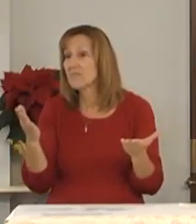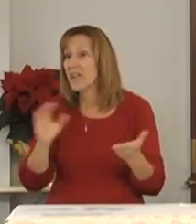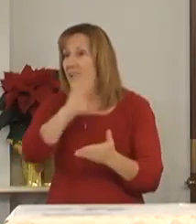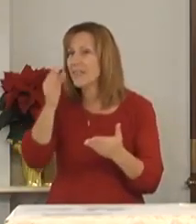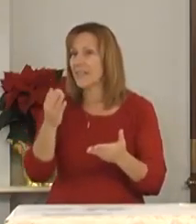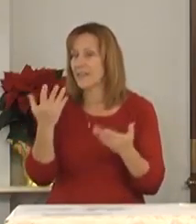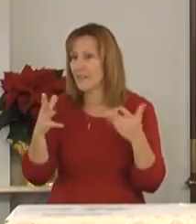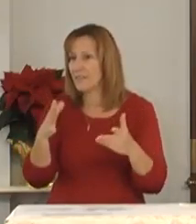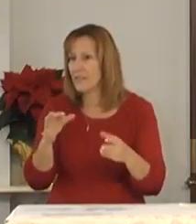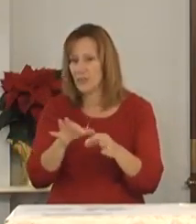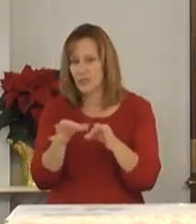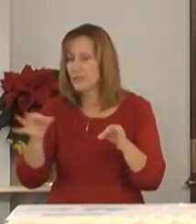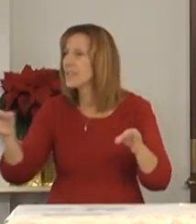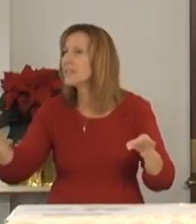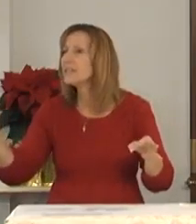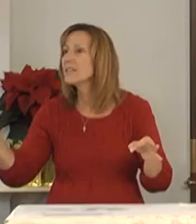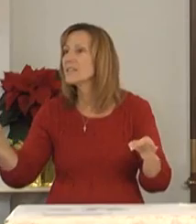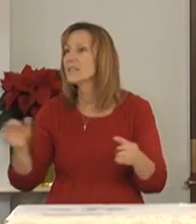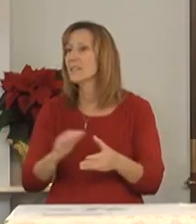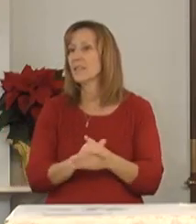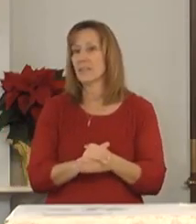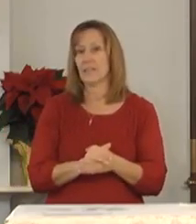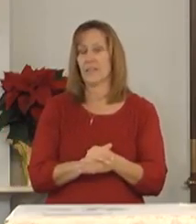never finish the sentence.